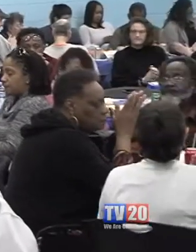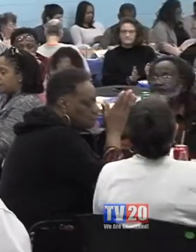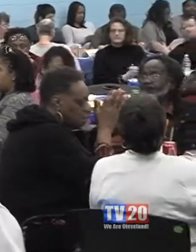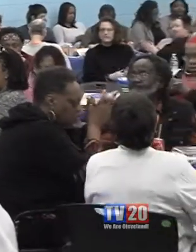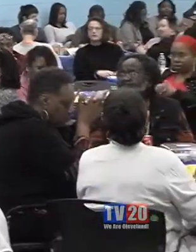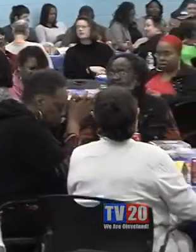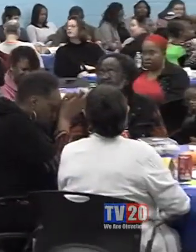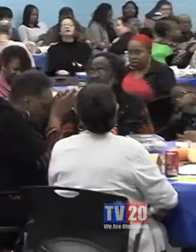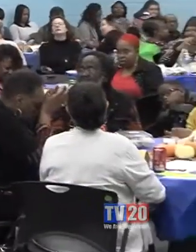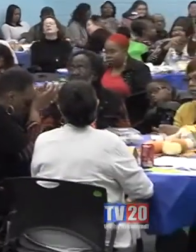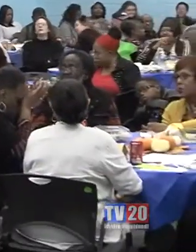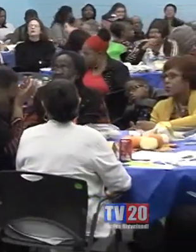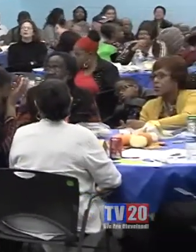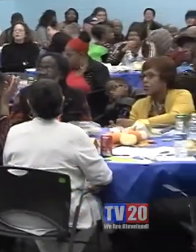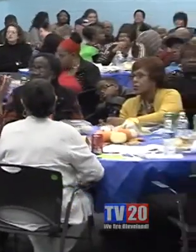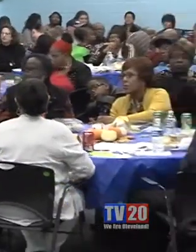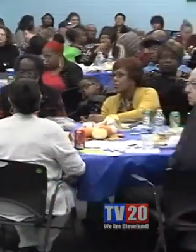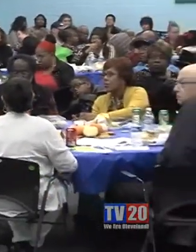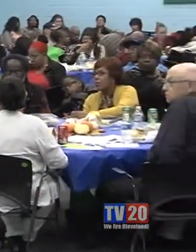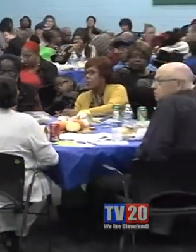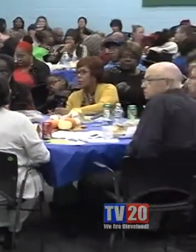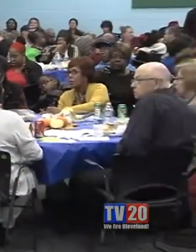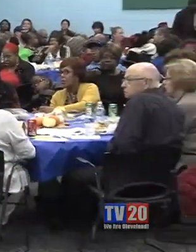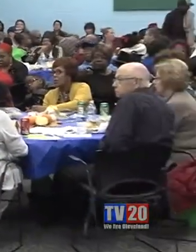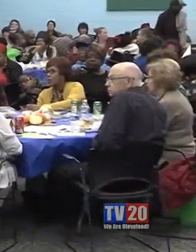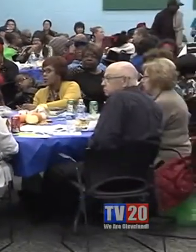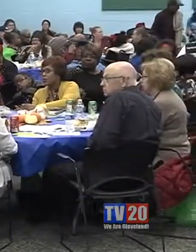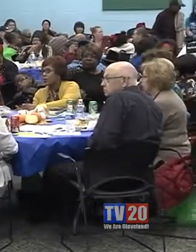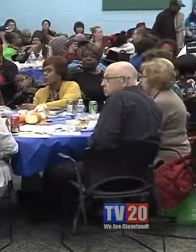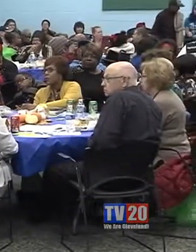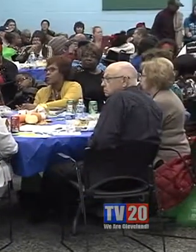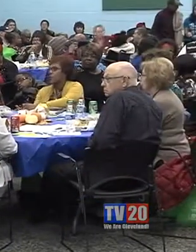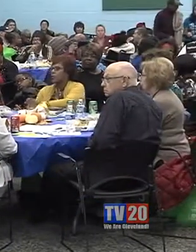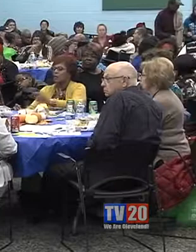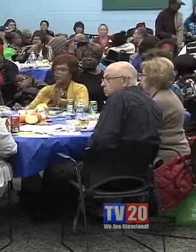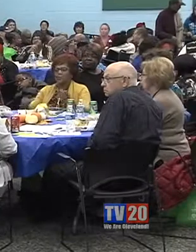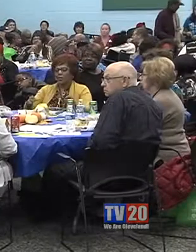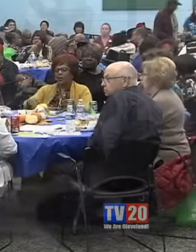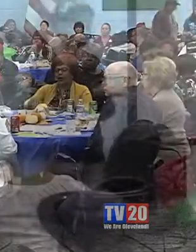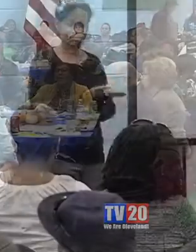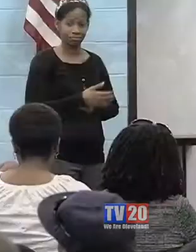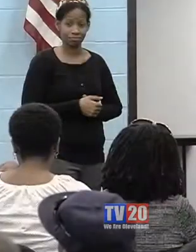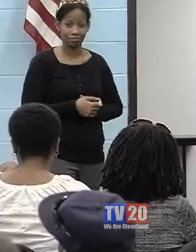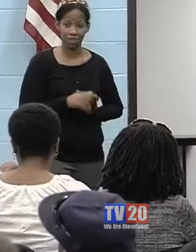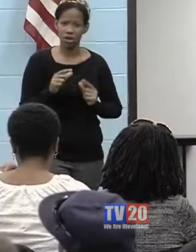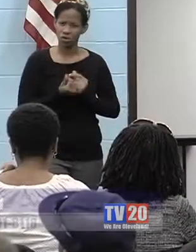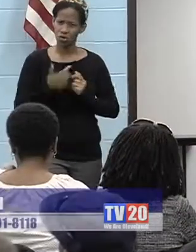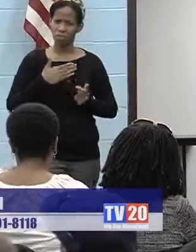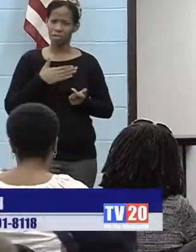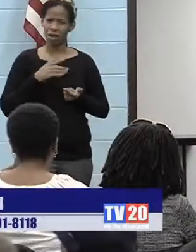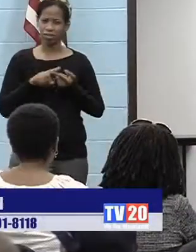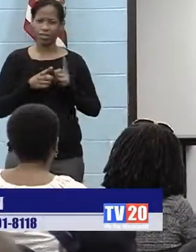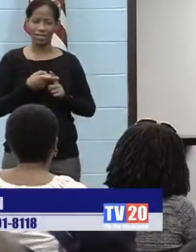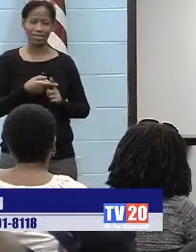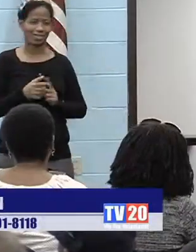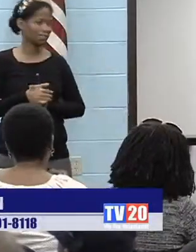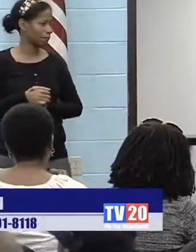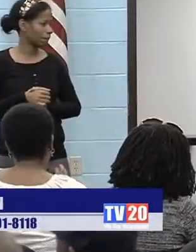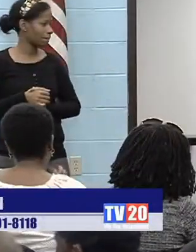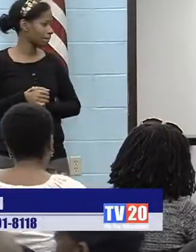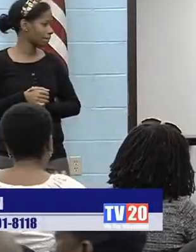Okay, so it's not all work and advocacy. Today I'd like to introduce a group of friends of ours,